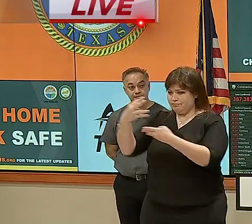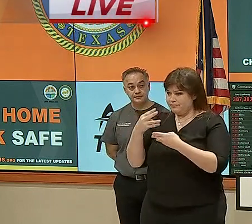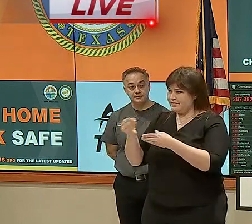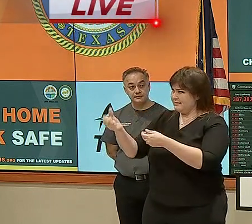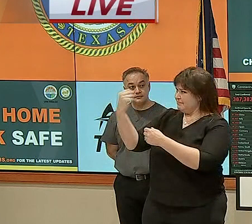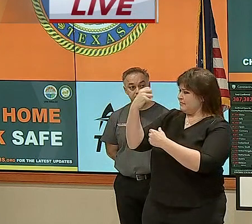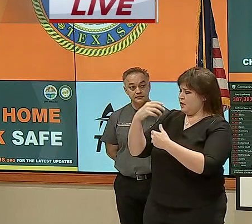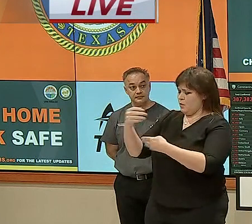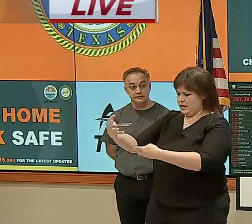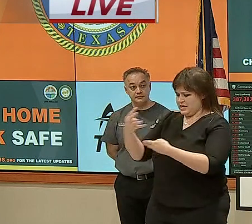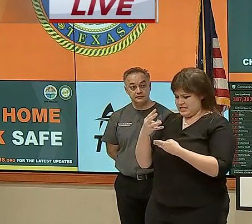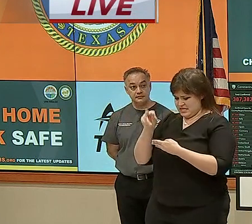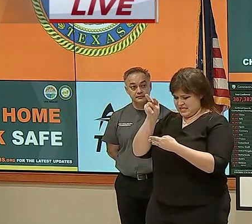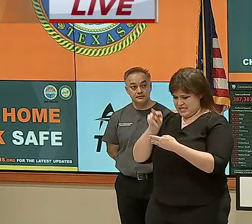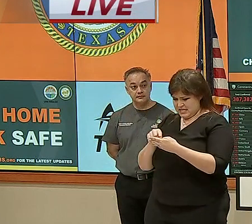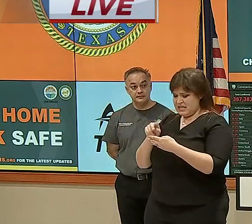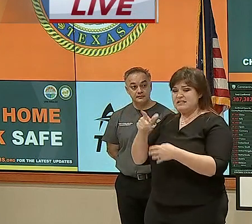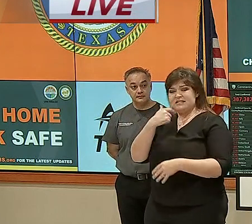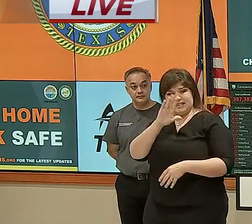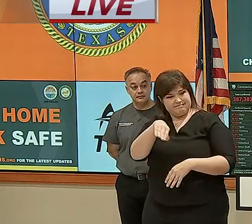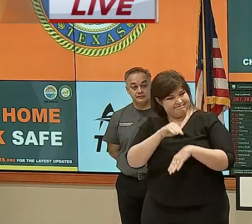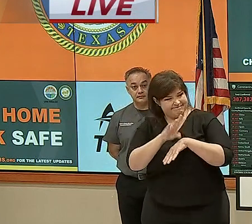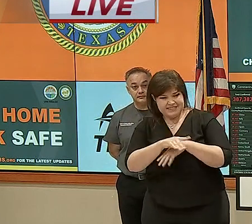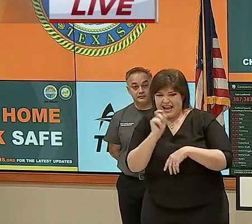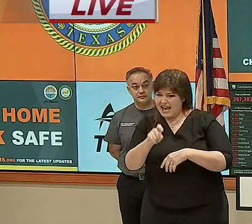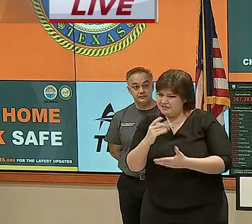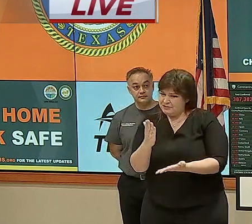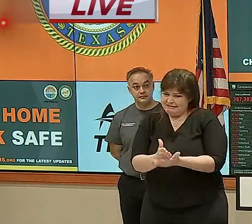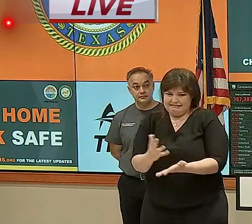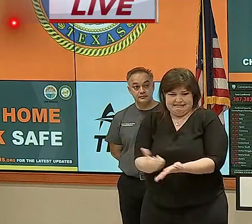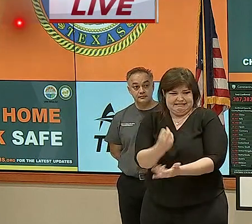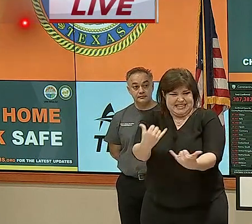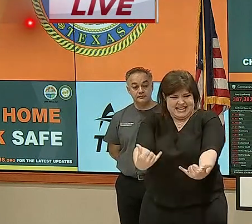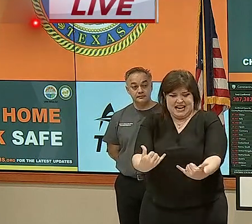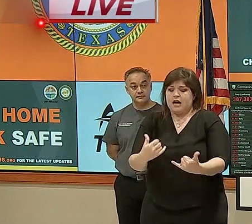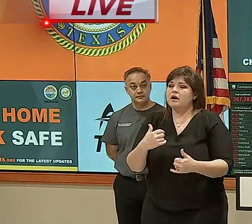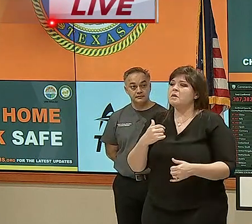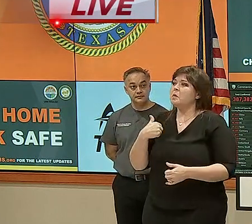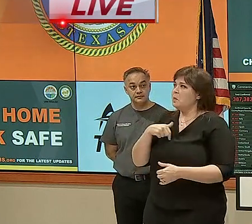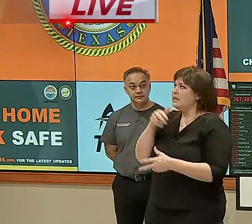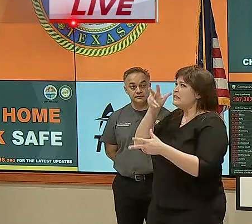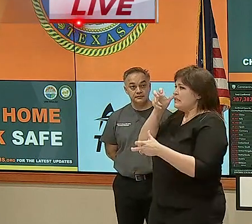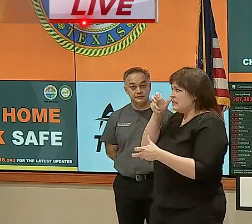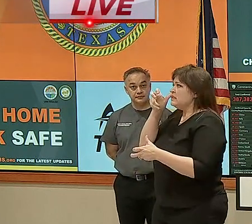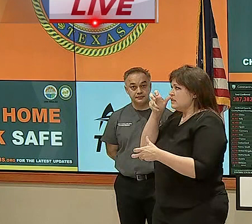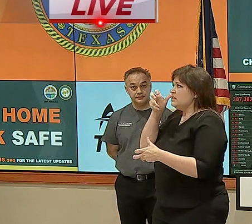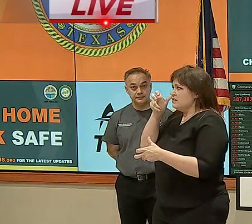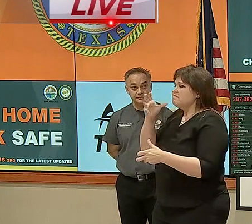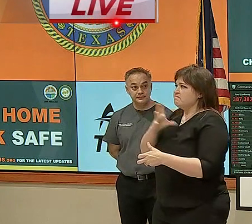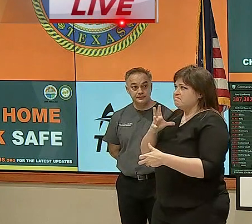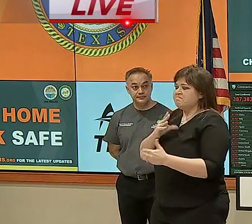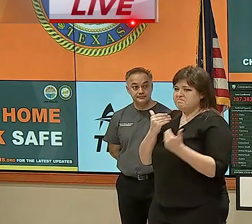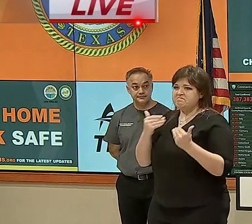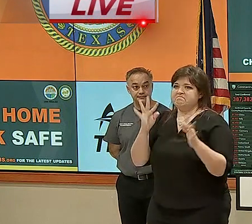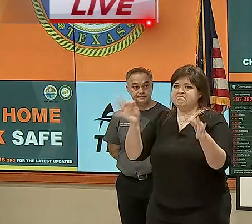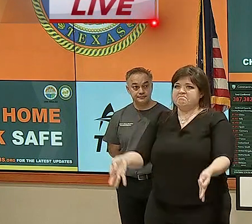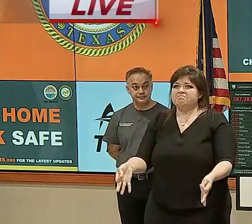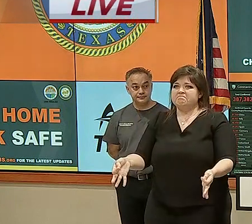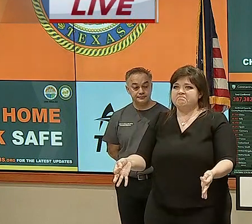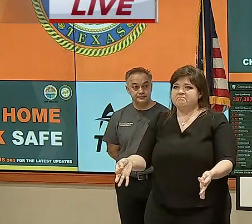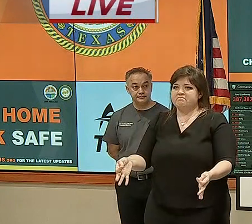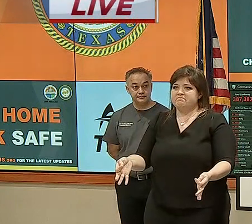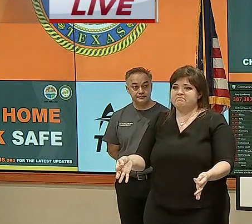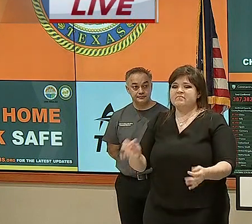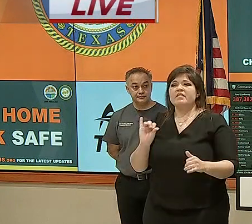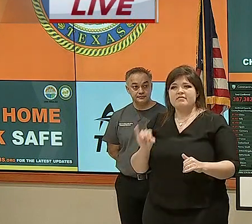now so as to avert a crisis. And that's led to today's decision. The recommendation they've made